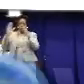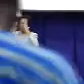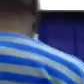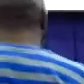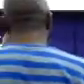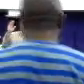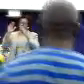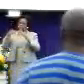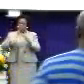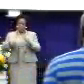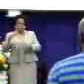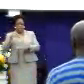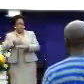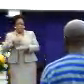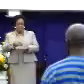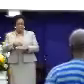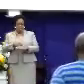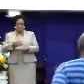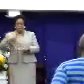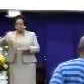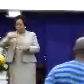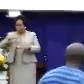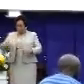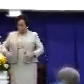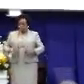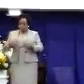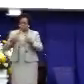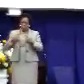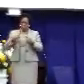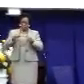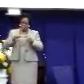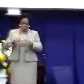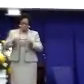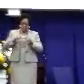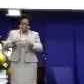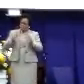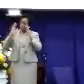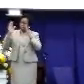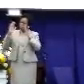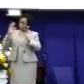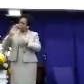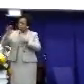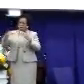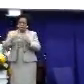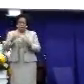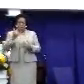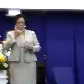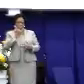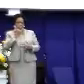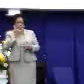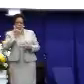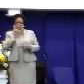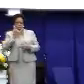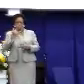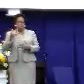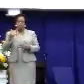to in this day and this time that we're living in. Constantly be aware of all the falsehoods of things that